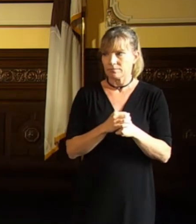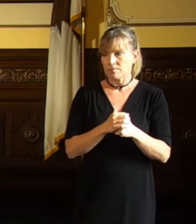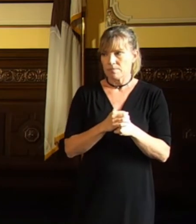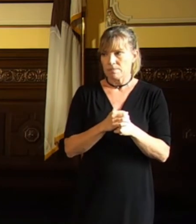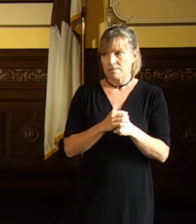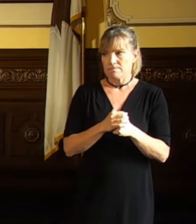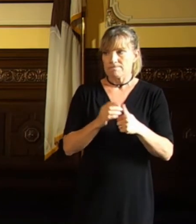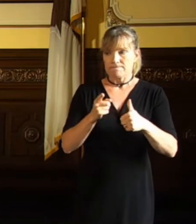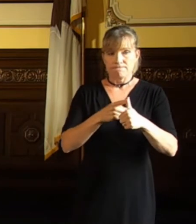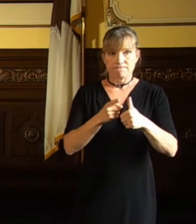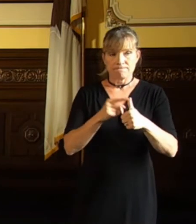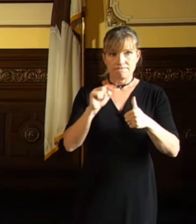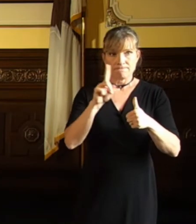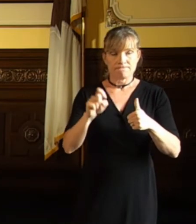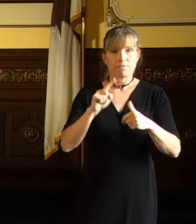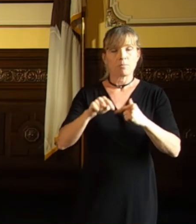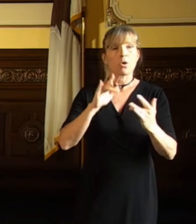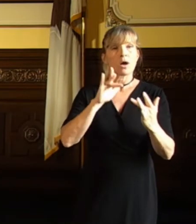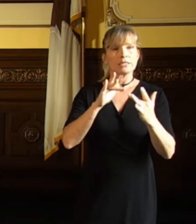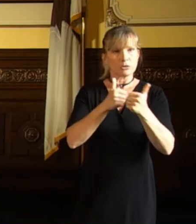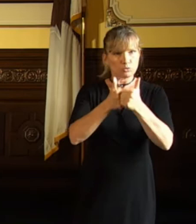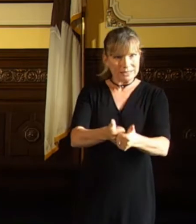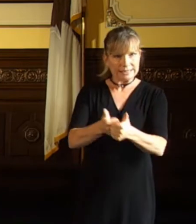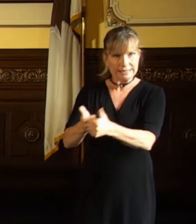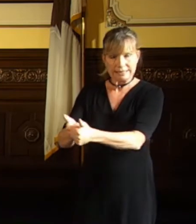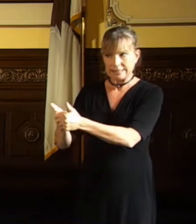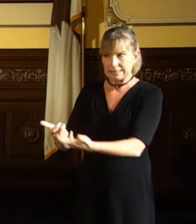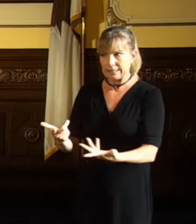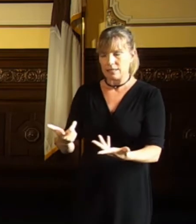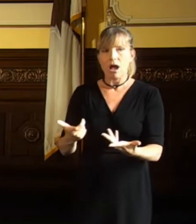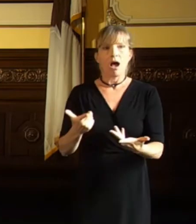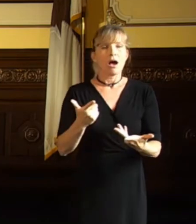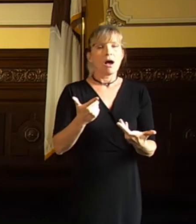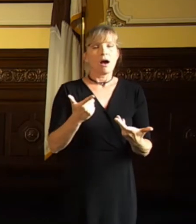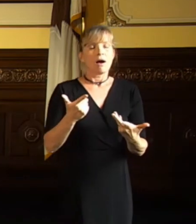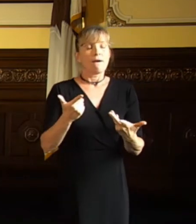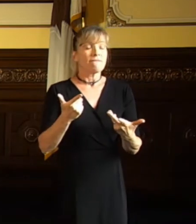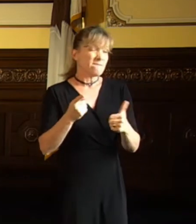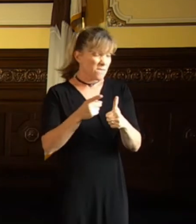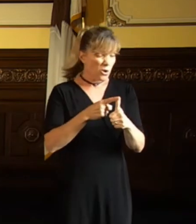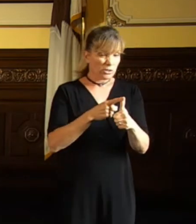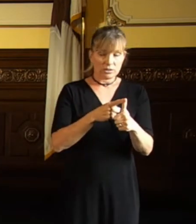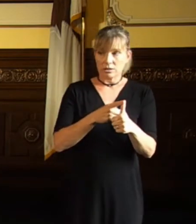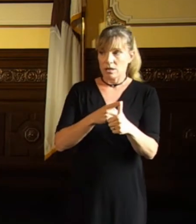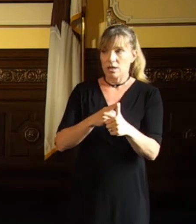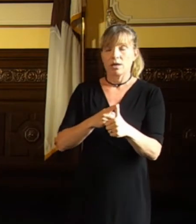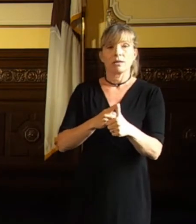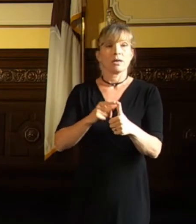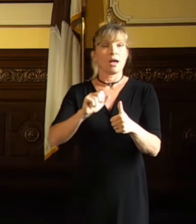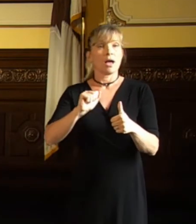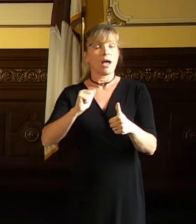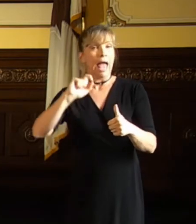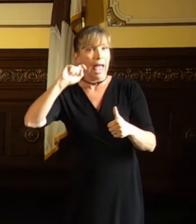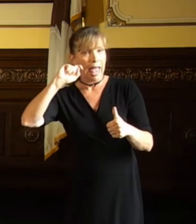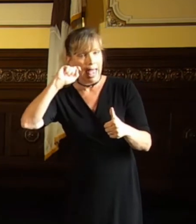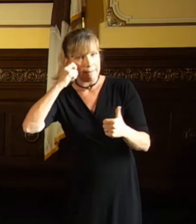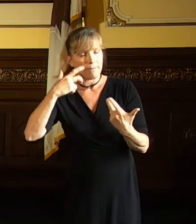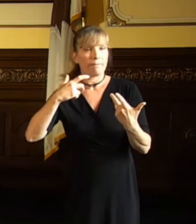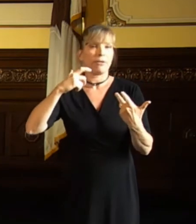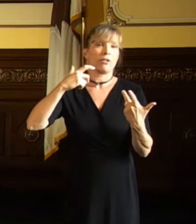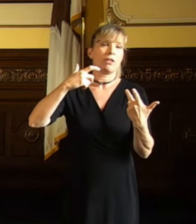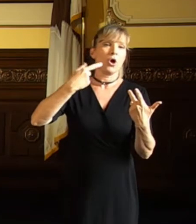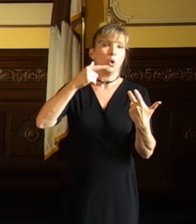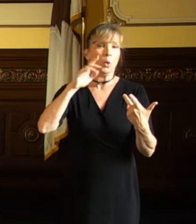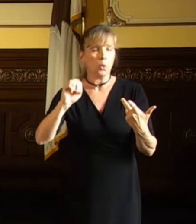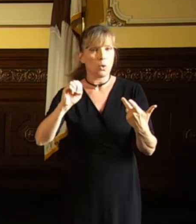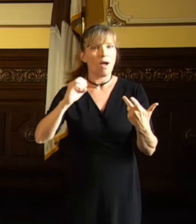So one of them is about contact tracing. I'll group those together as well. The first is Apple and Google are now out with apps